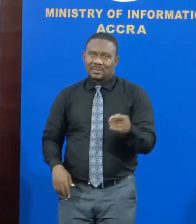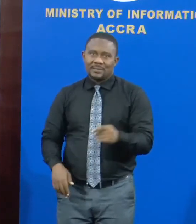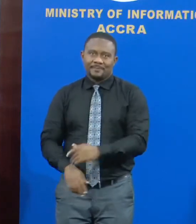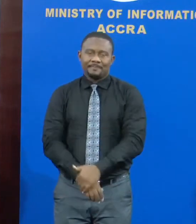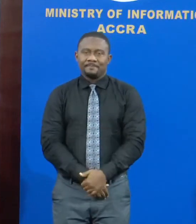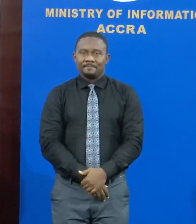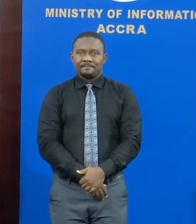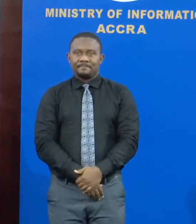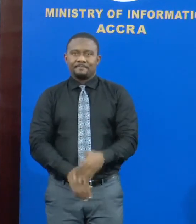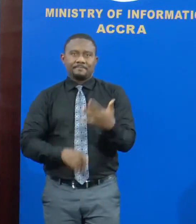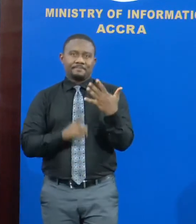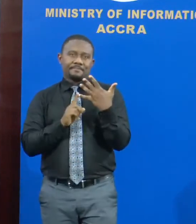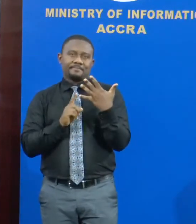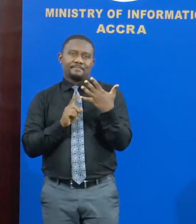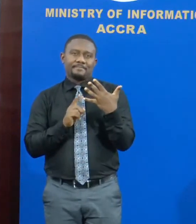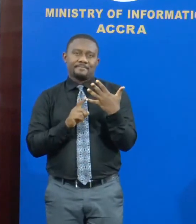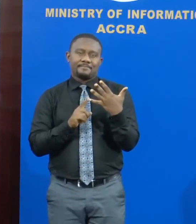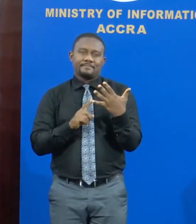Five.